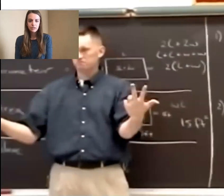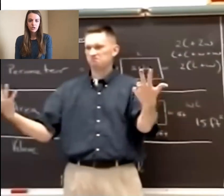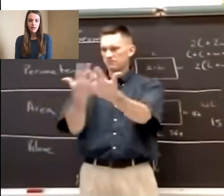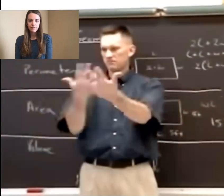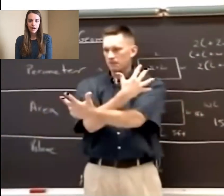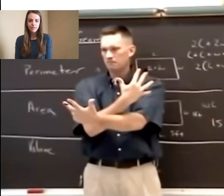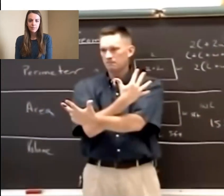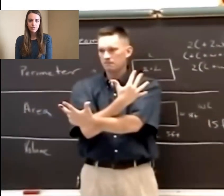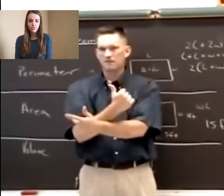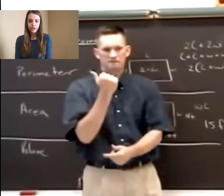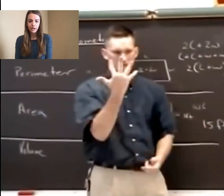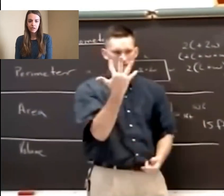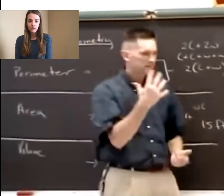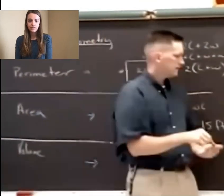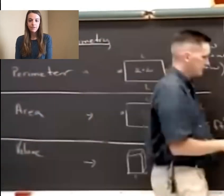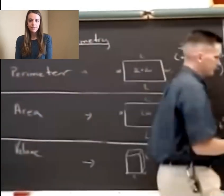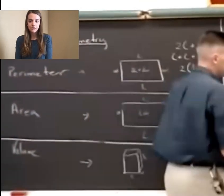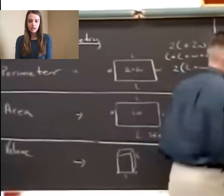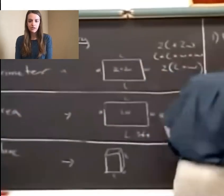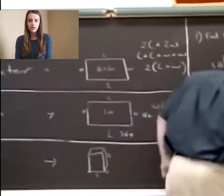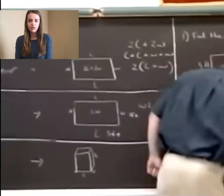So you have 5 times 3, it's 15, So